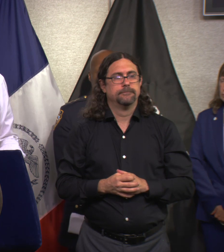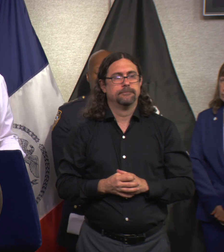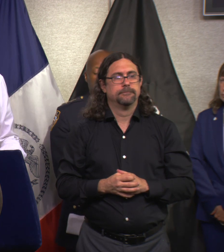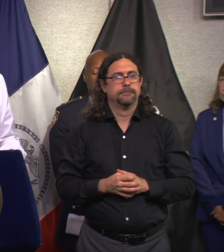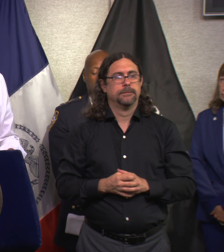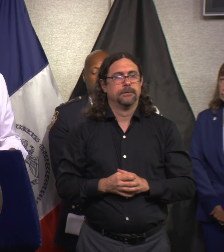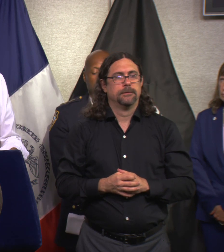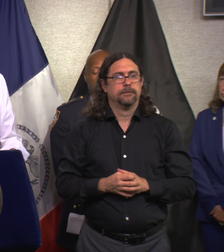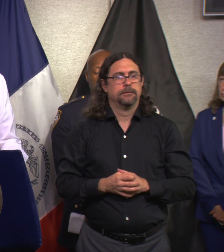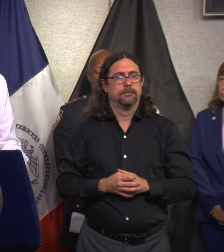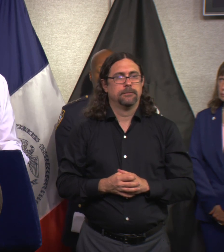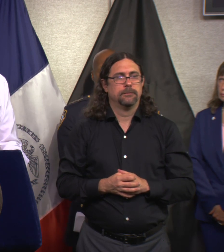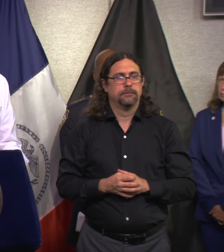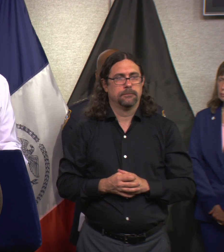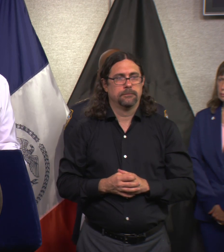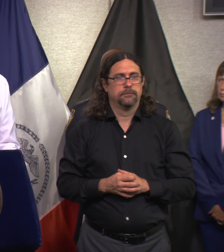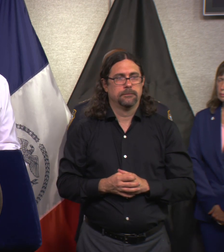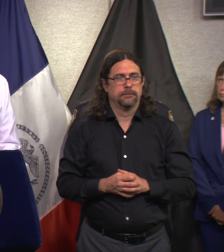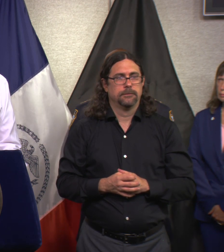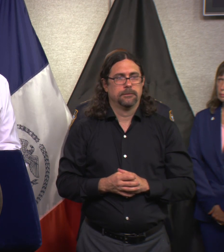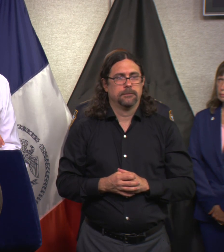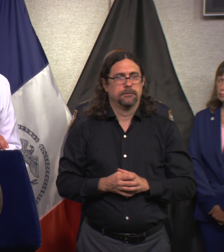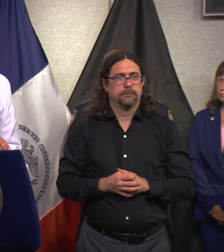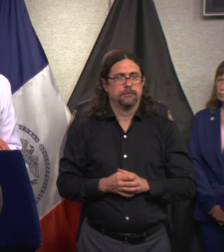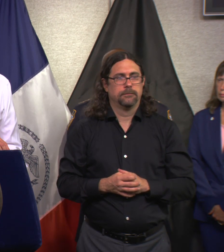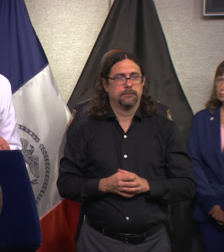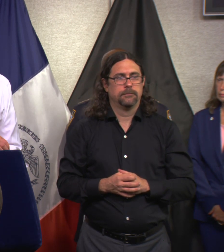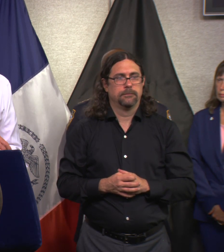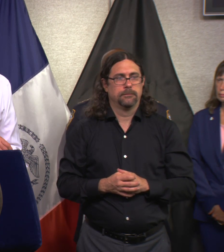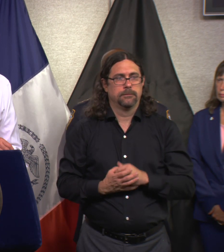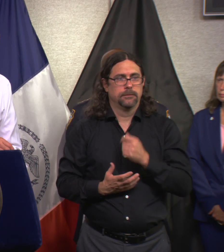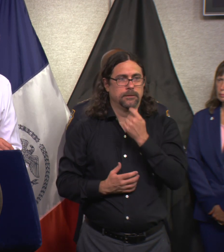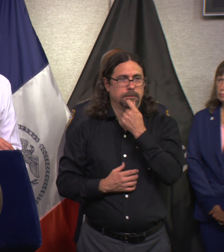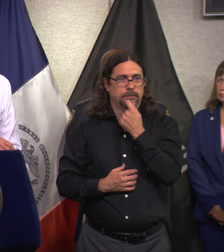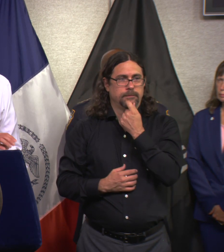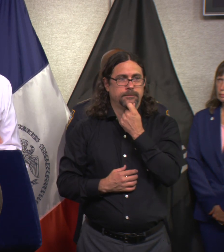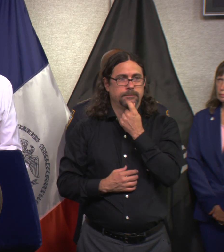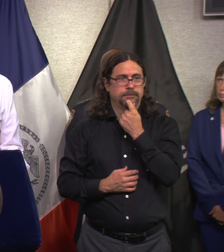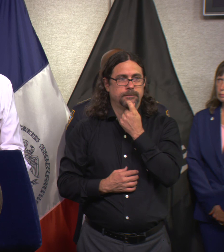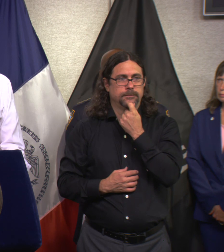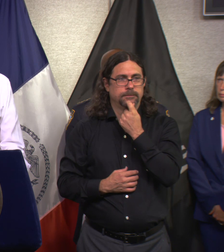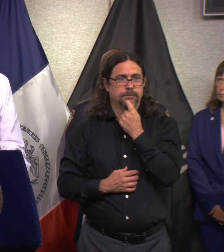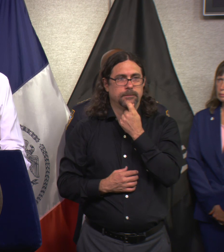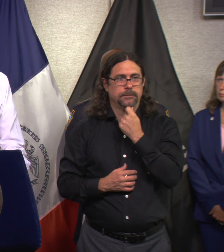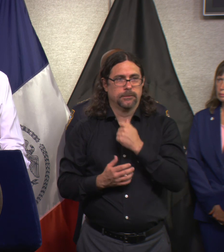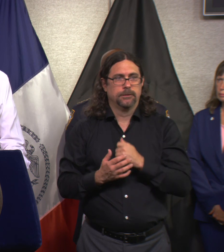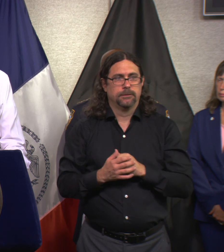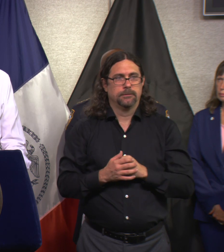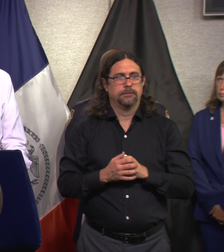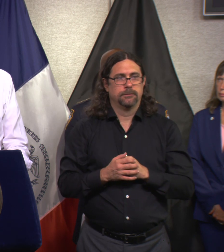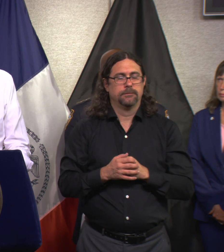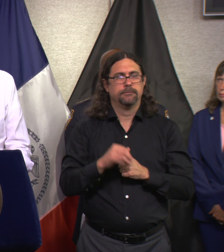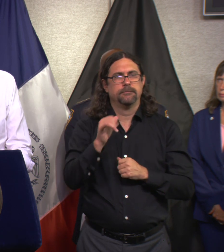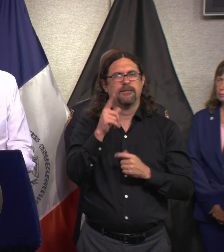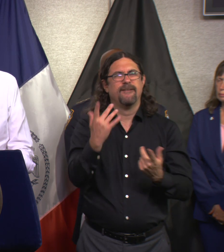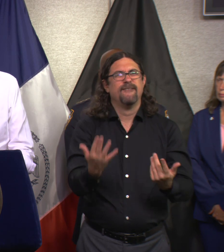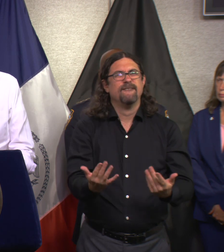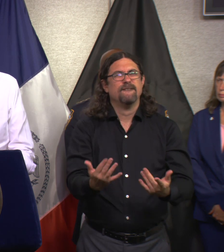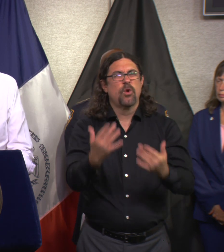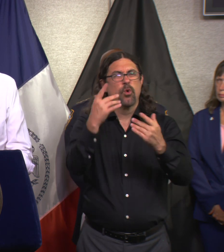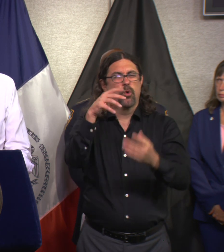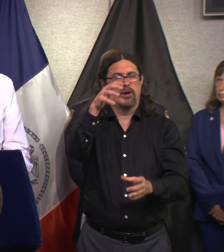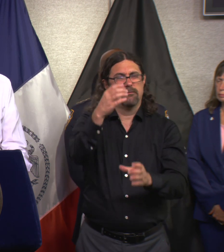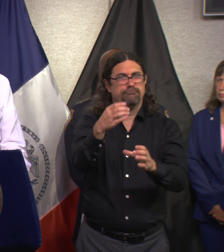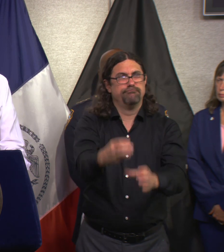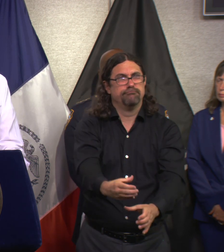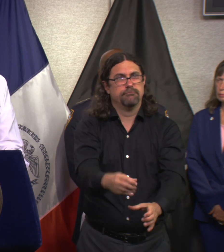it the wrong way, which will make it harder for our firefighters to have the water supply they need. God forbid there is a fire by that